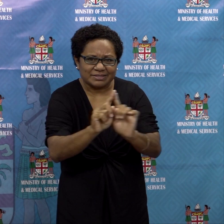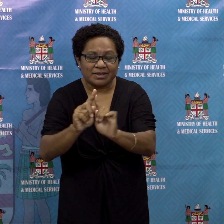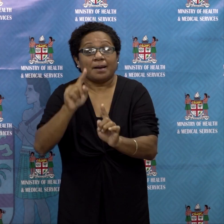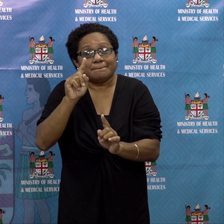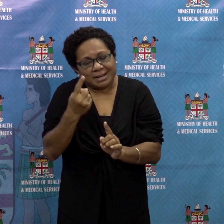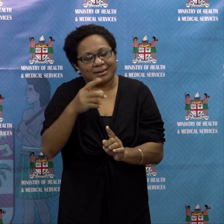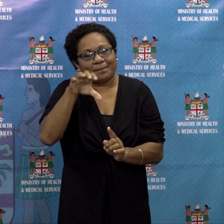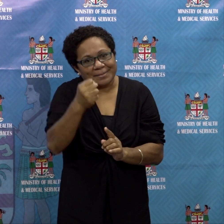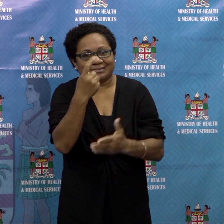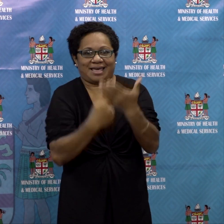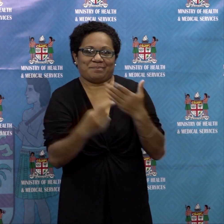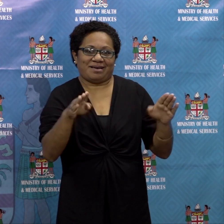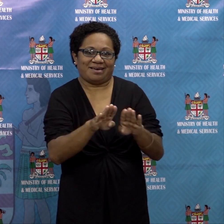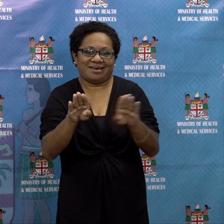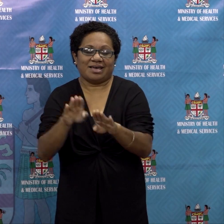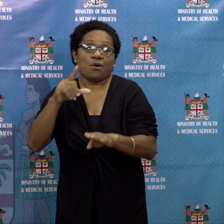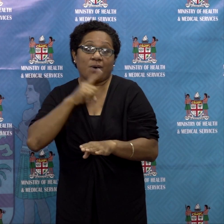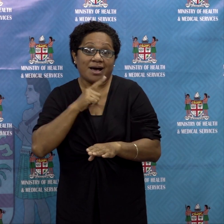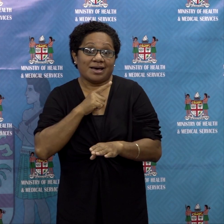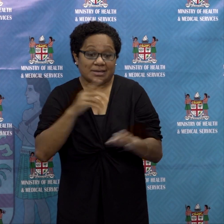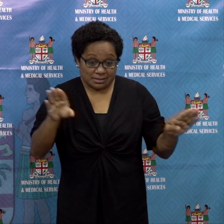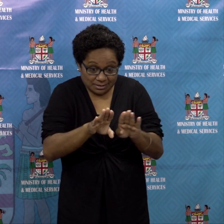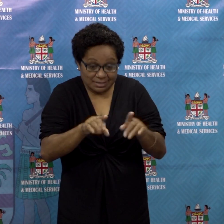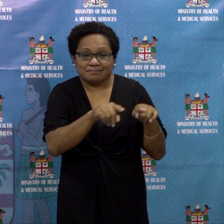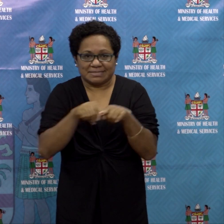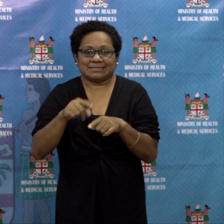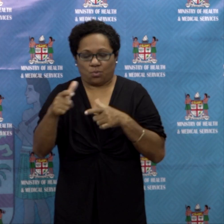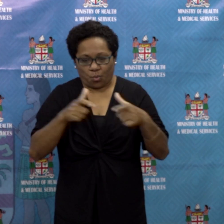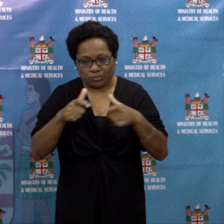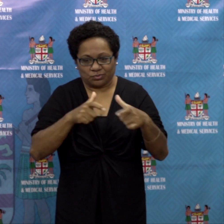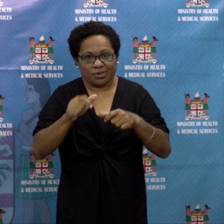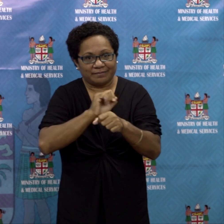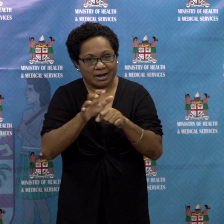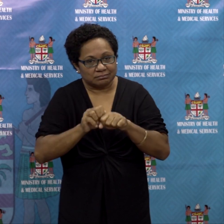unavoidable, precisely because they are the only way to stop this infection from spreading.